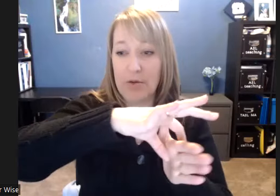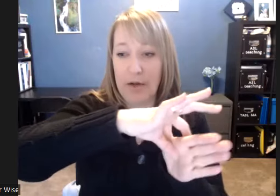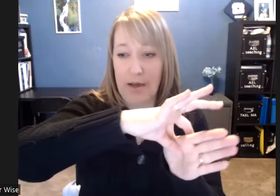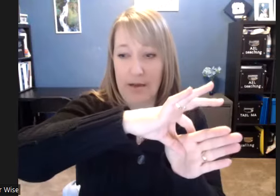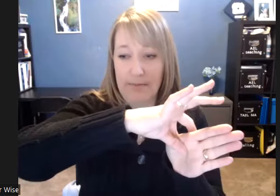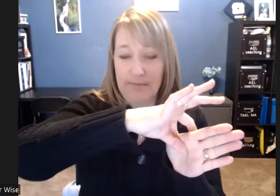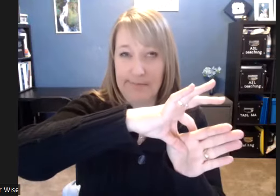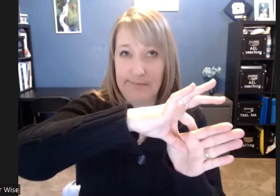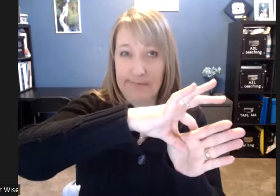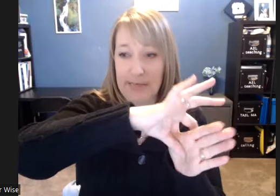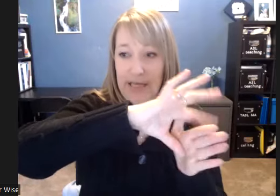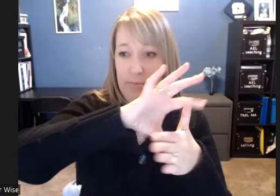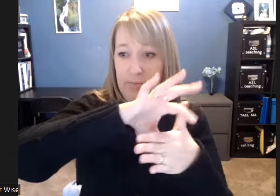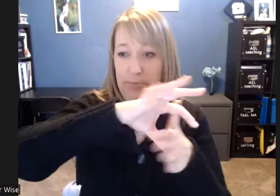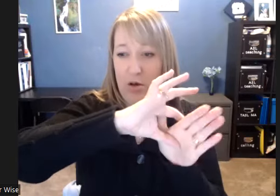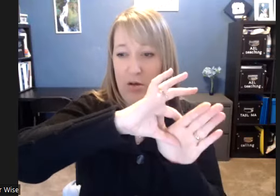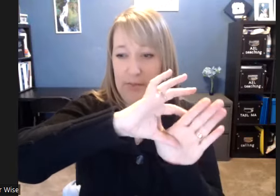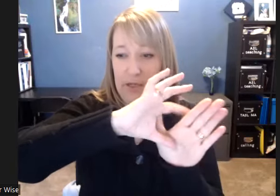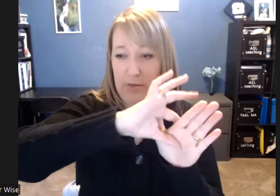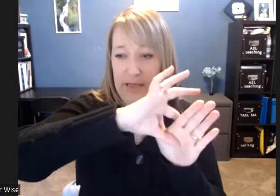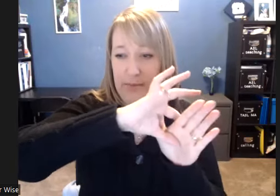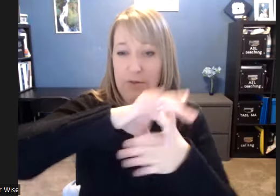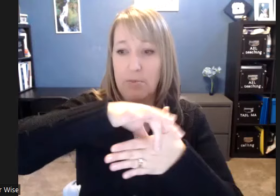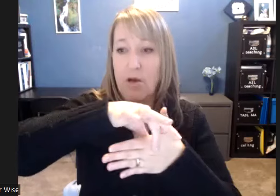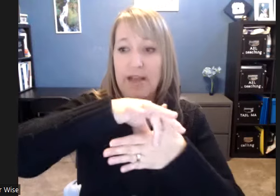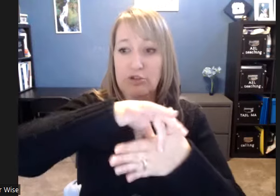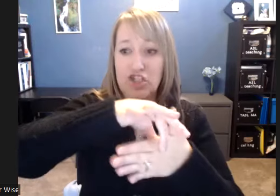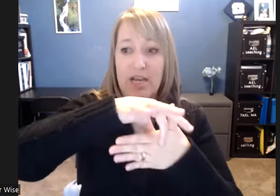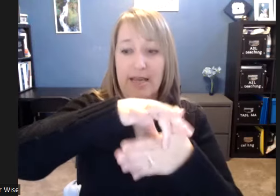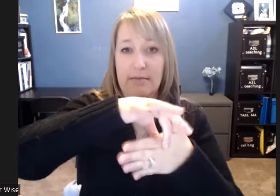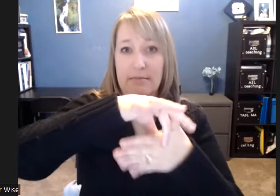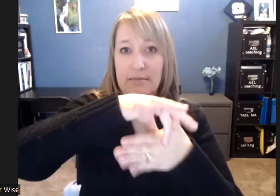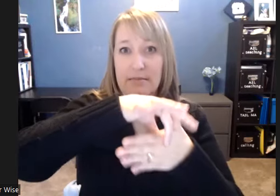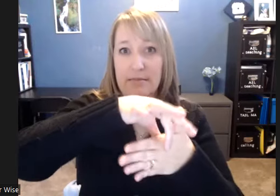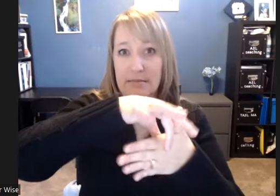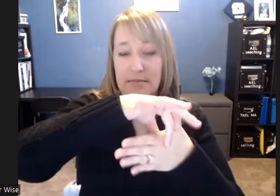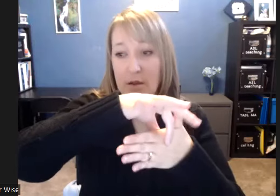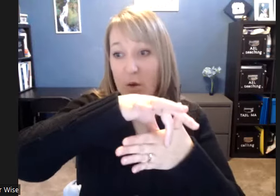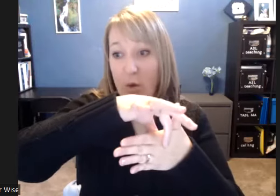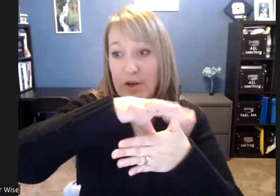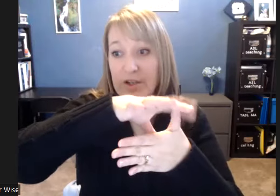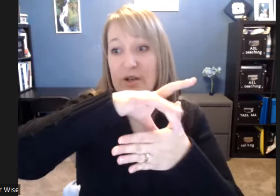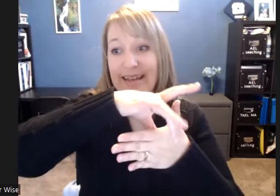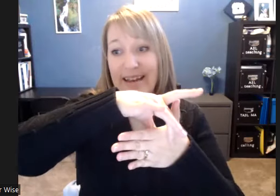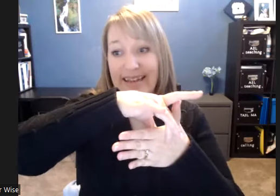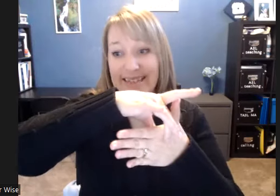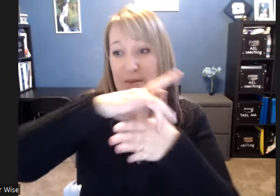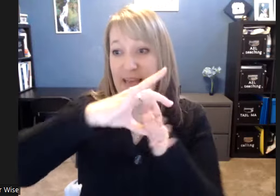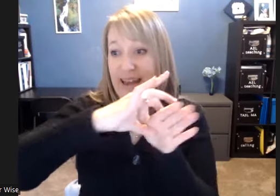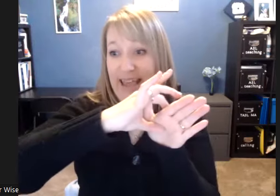your like palm, in the middle of your palm and you shake it. Or you can do it again, like I said, with that 8